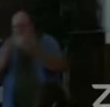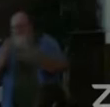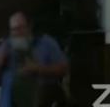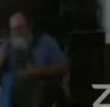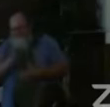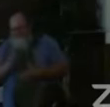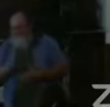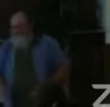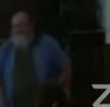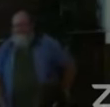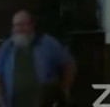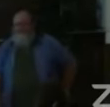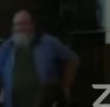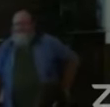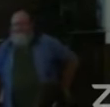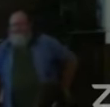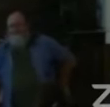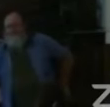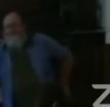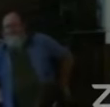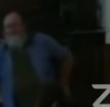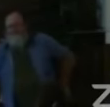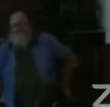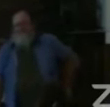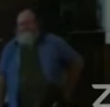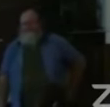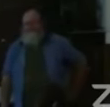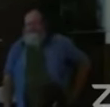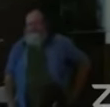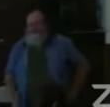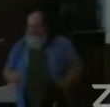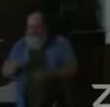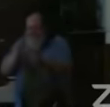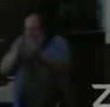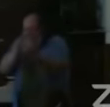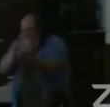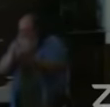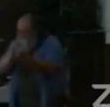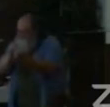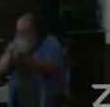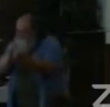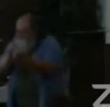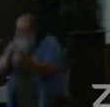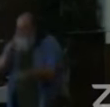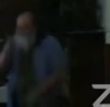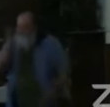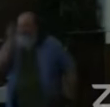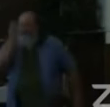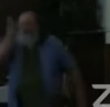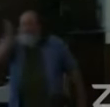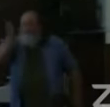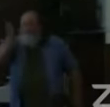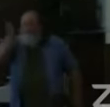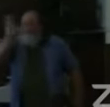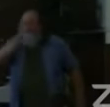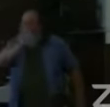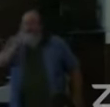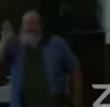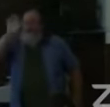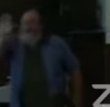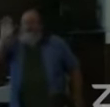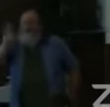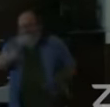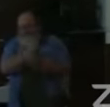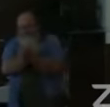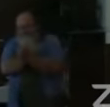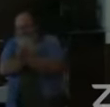to remind ourselves of that when the enemy wants to discourage us and bring us down. And Lord, help us to experience the hope